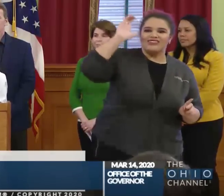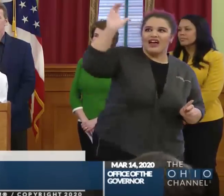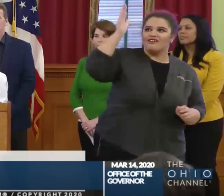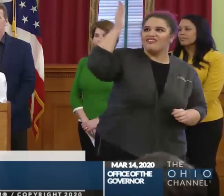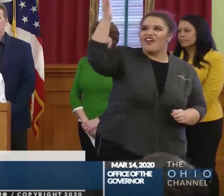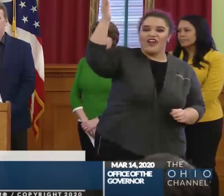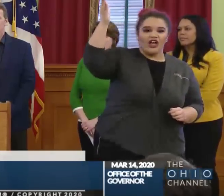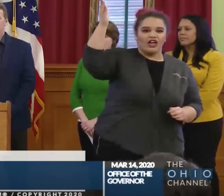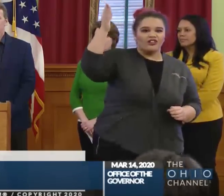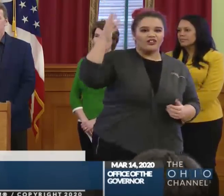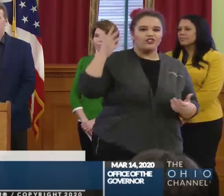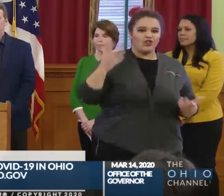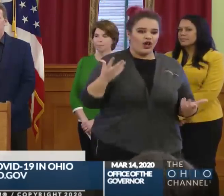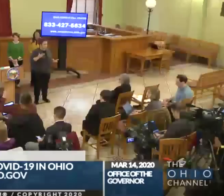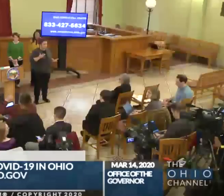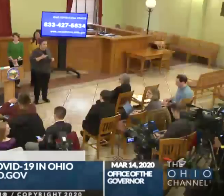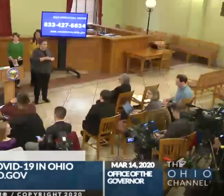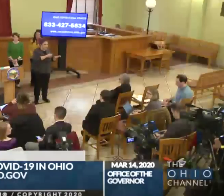trying to stay a few steps ahead.